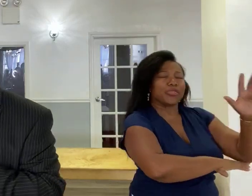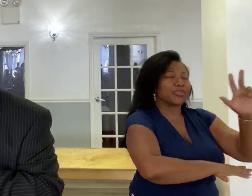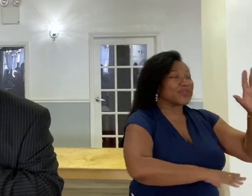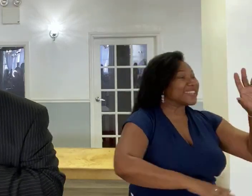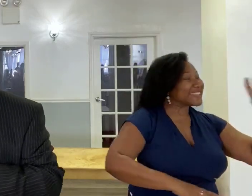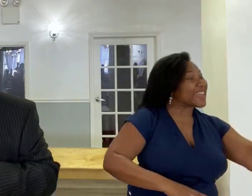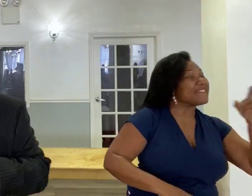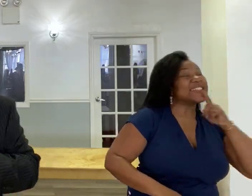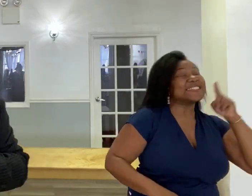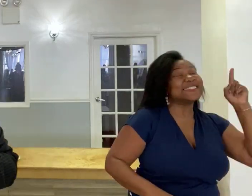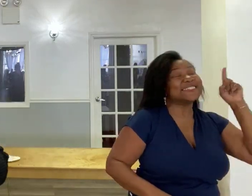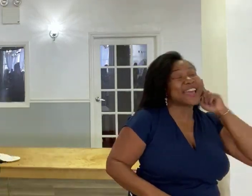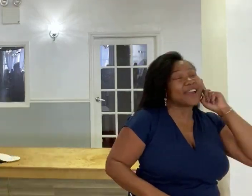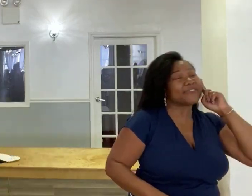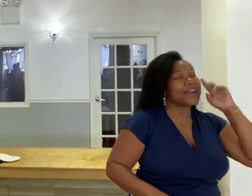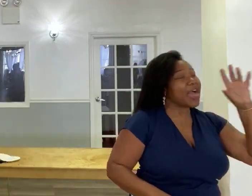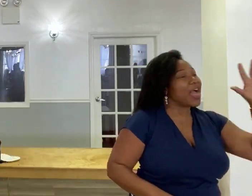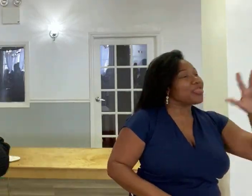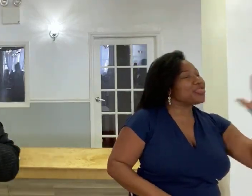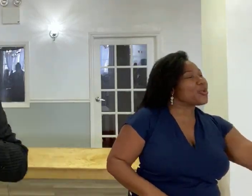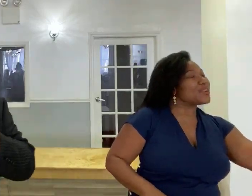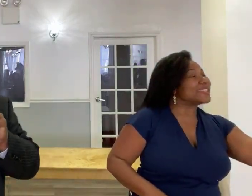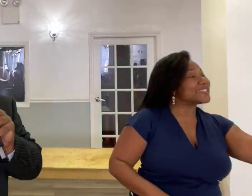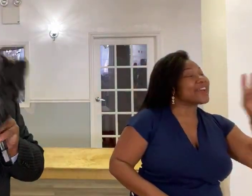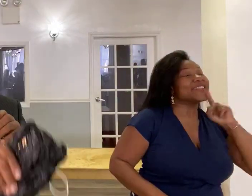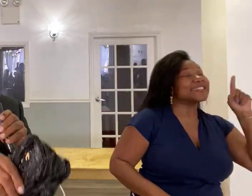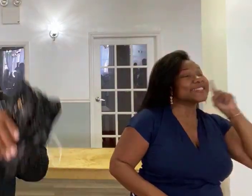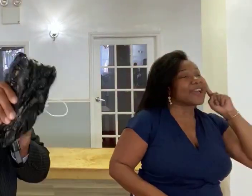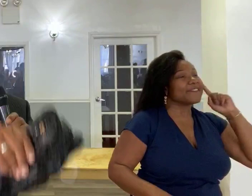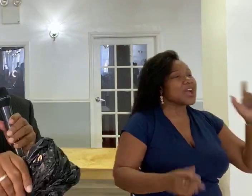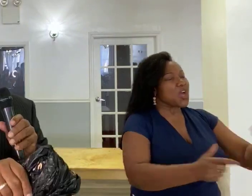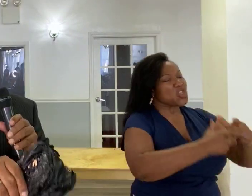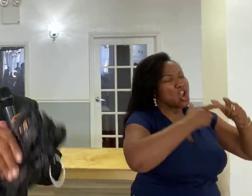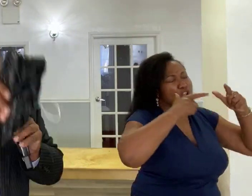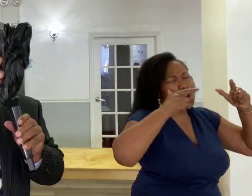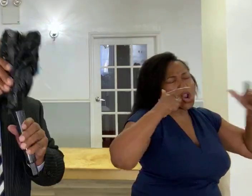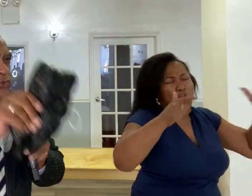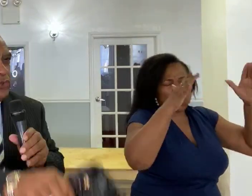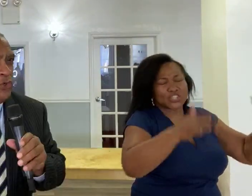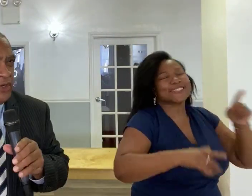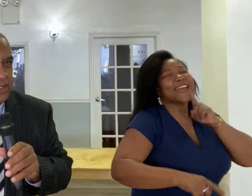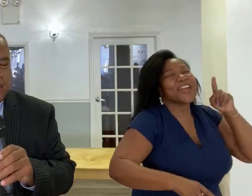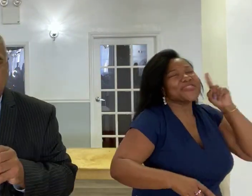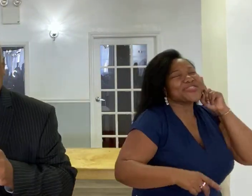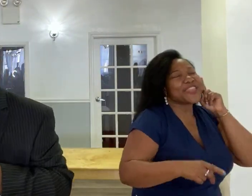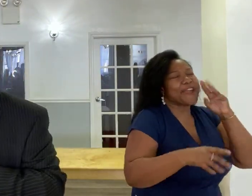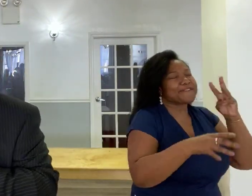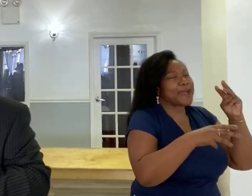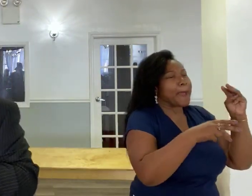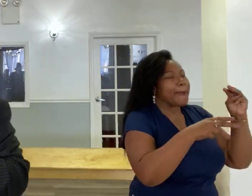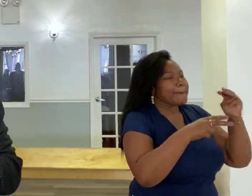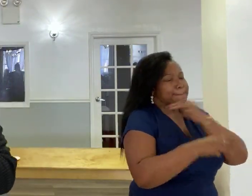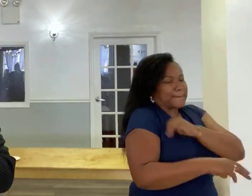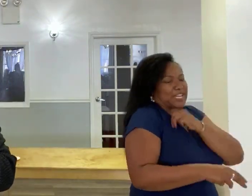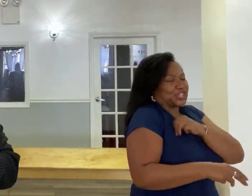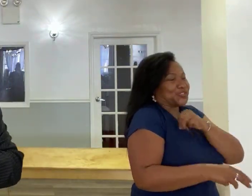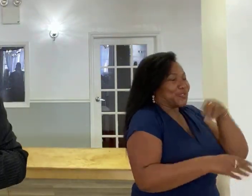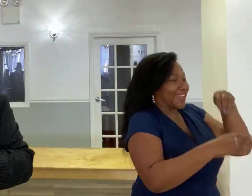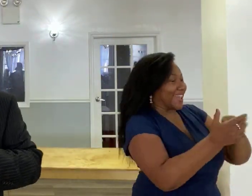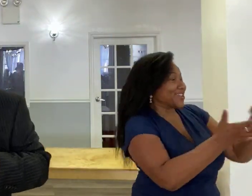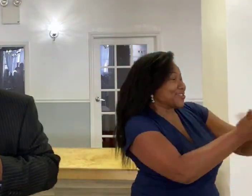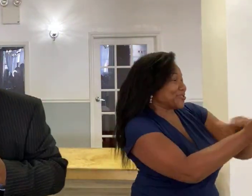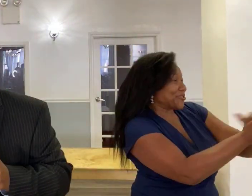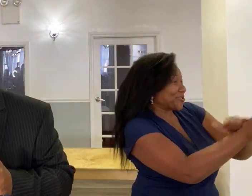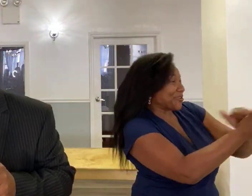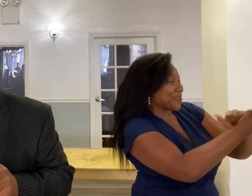deaf ministry. That's another high. It's another high. We're going to have the largest deaf ministry in New York, I'm telling you. Trust the